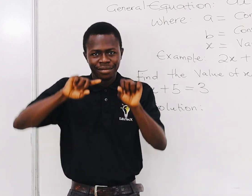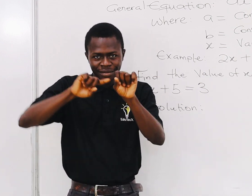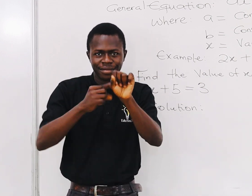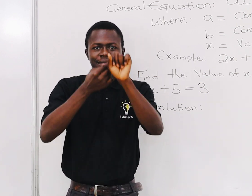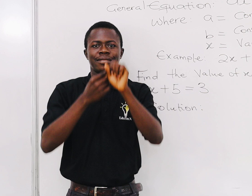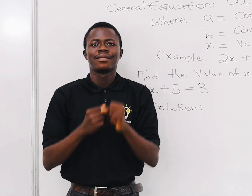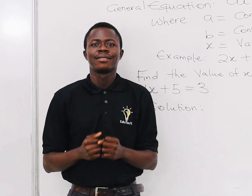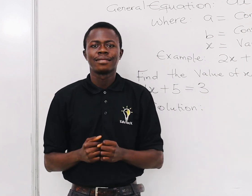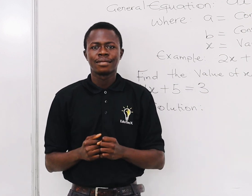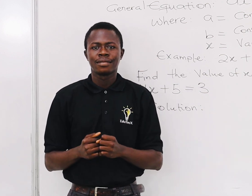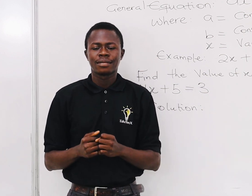So let's start.